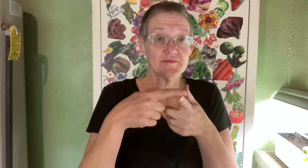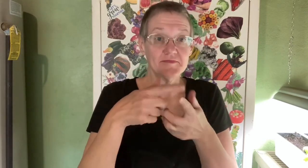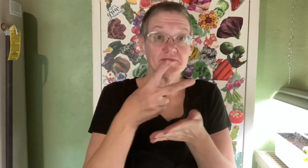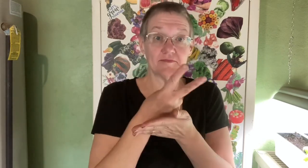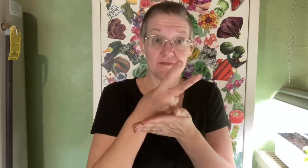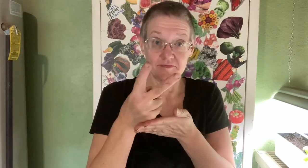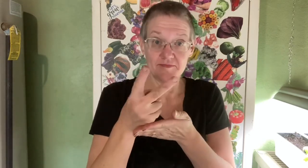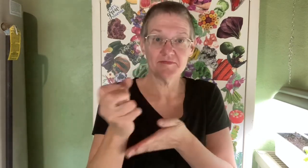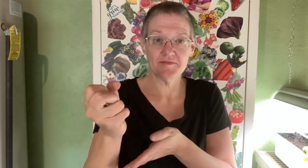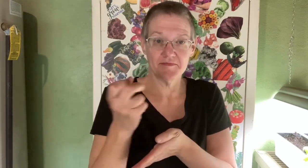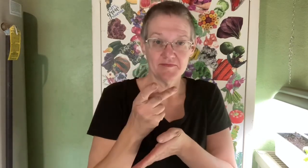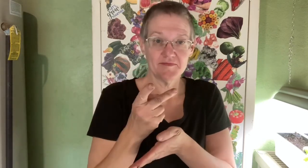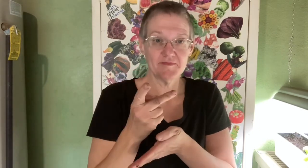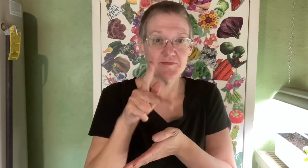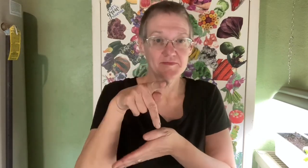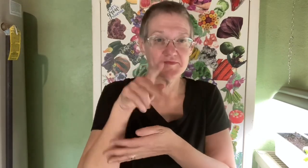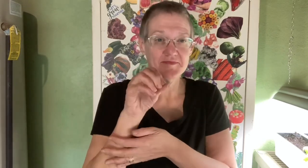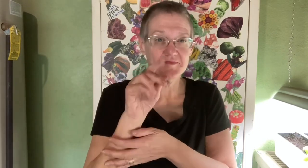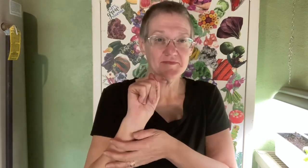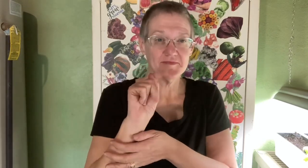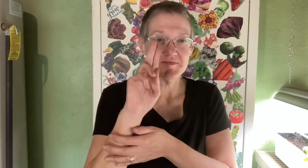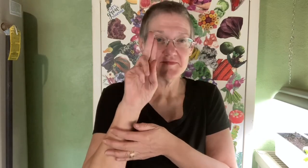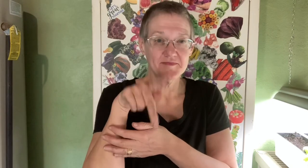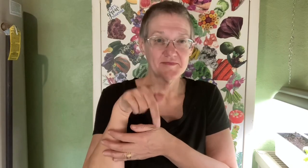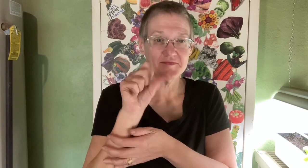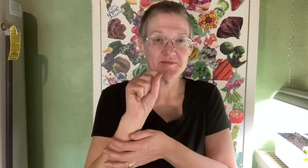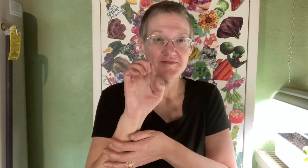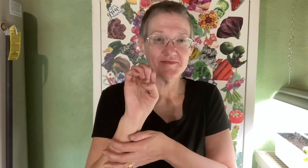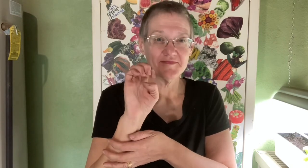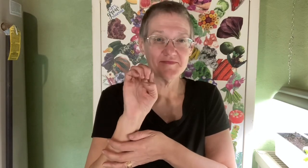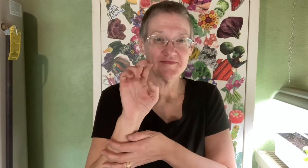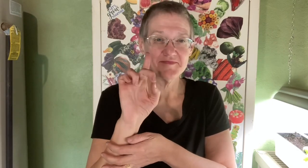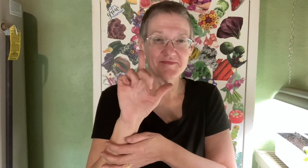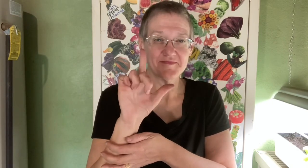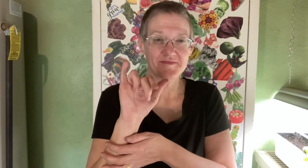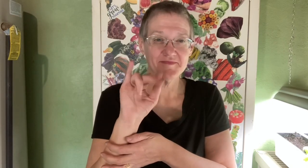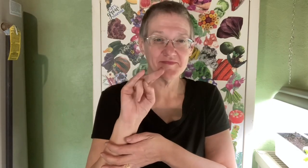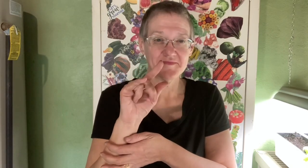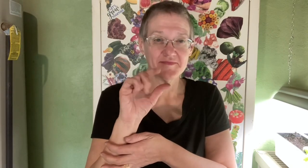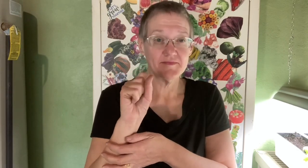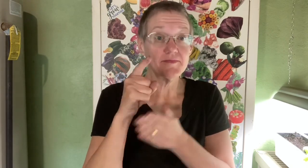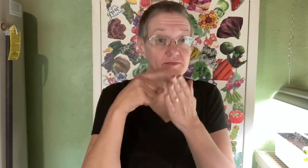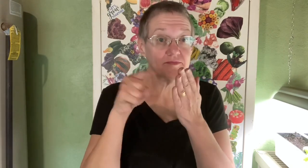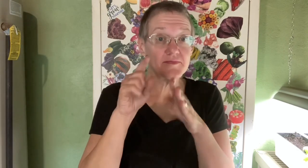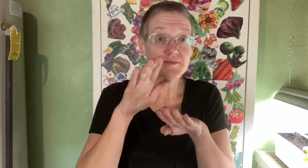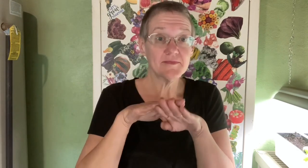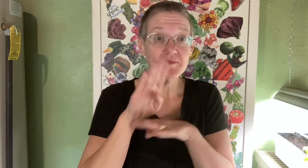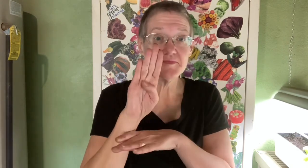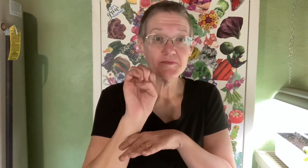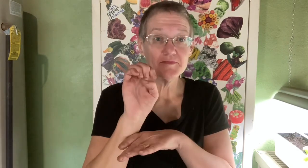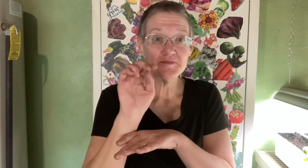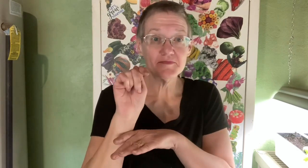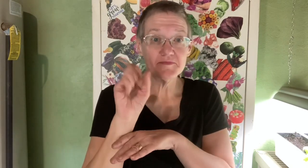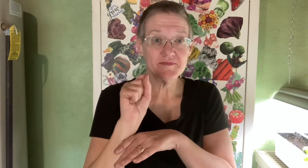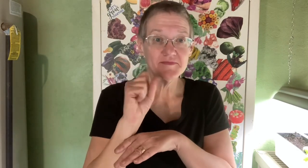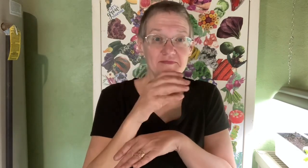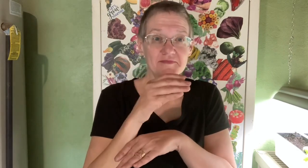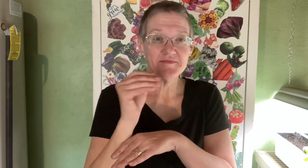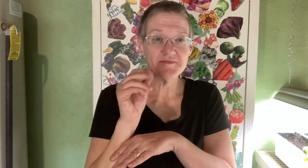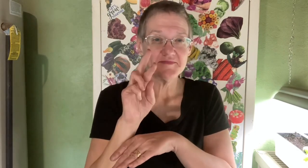we harvest. Then in 2 weeks, come on back and we're going to pot up these seedlings. Plus, check on the beets and the